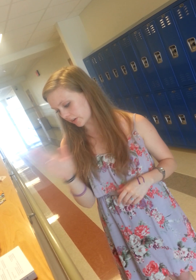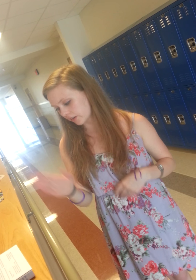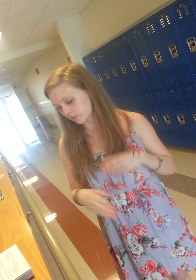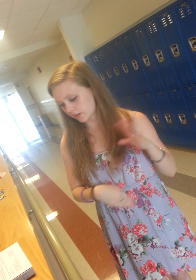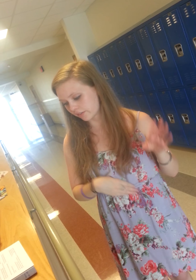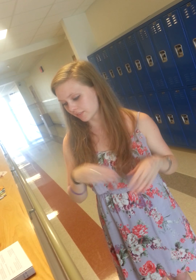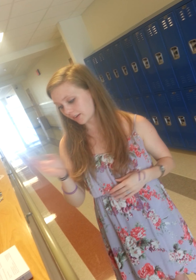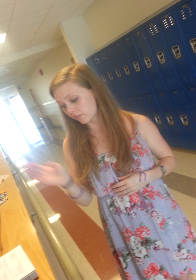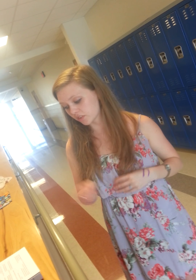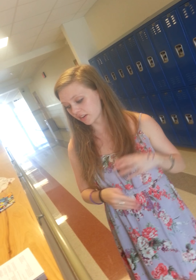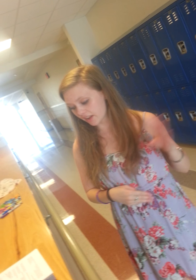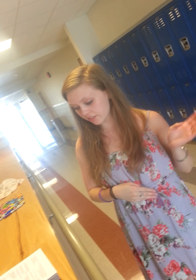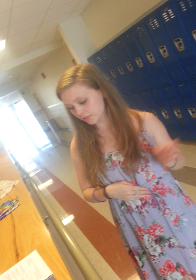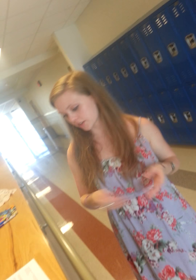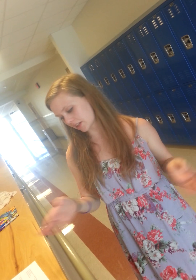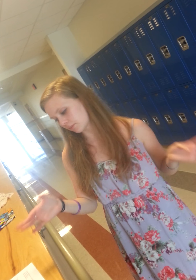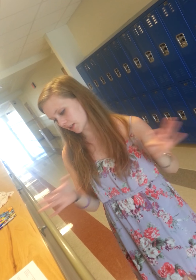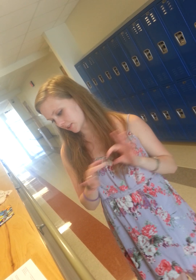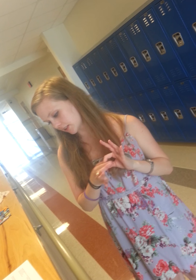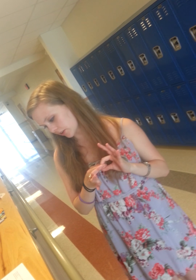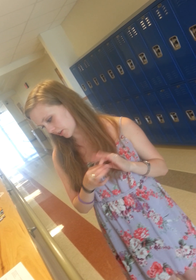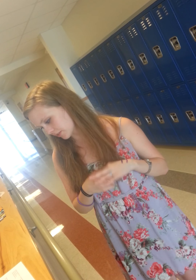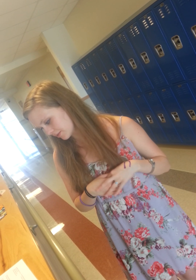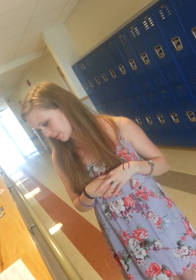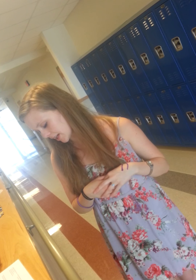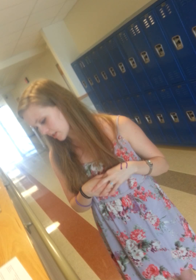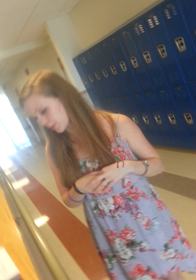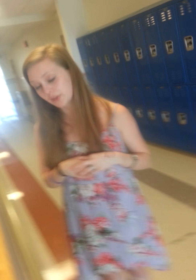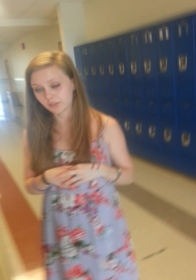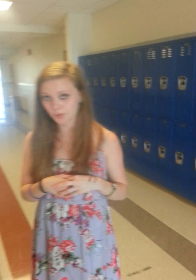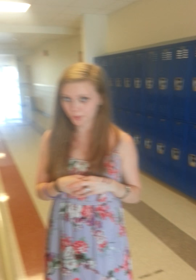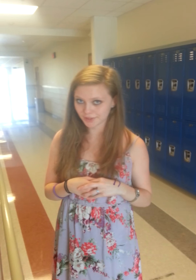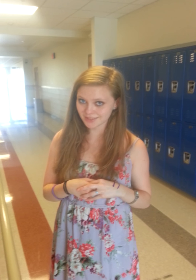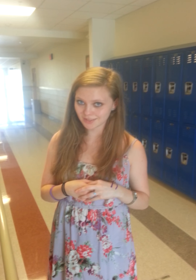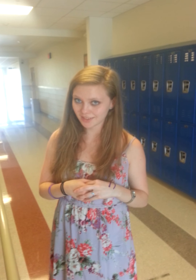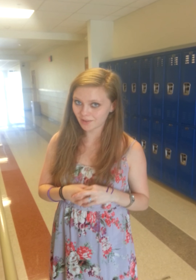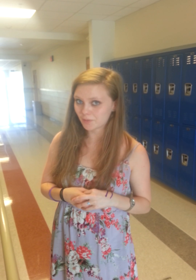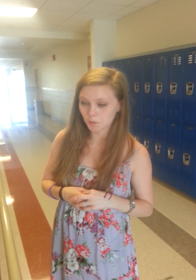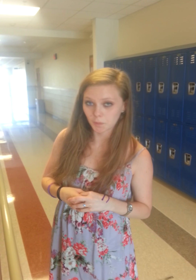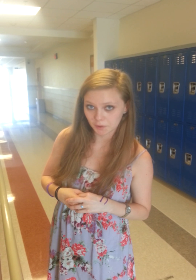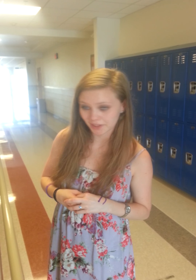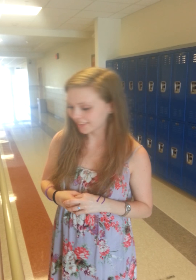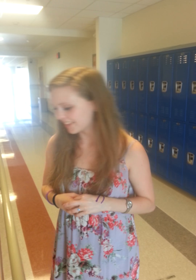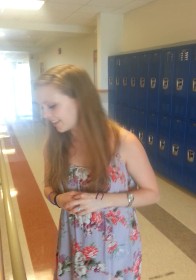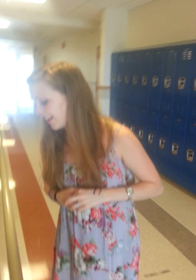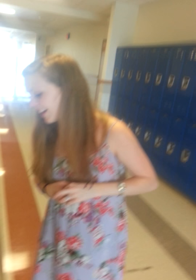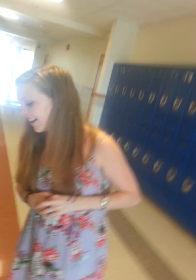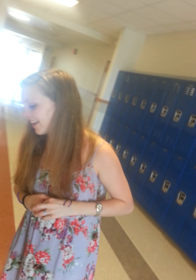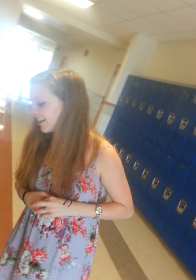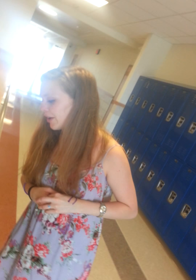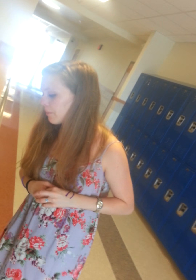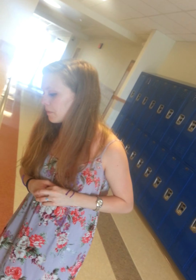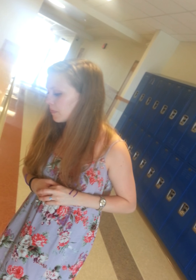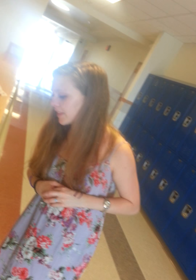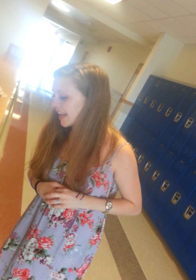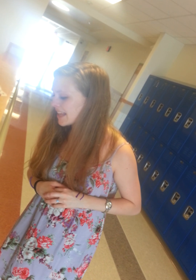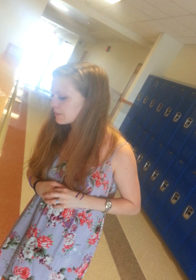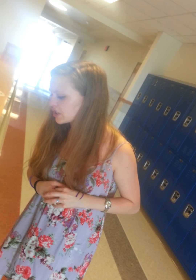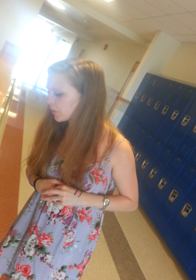never, ever, ever, ever getting back together. That's a repeat of the chorus, if you were wondering. It has a bunch of